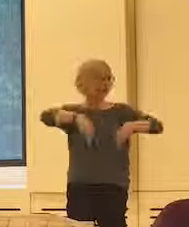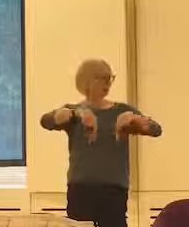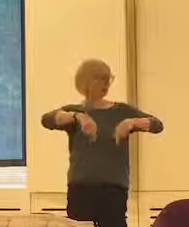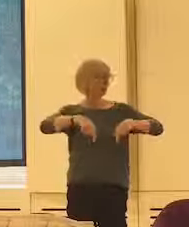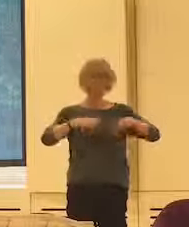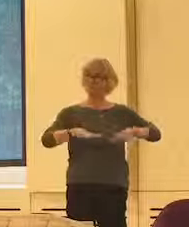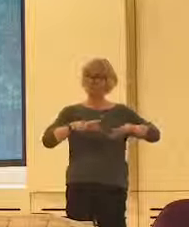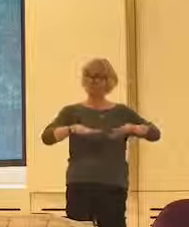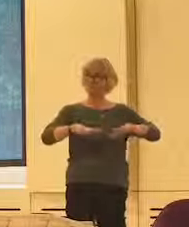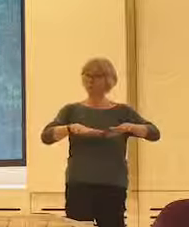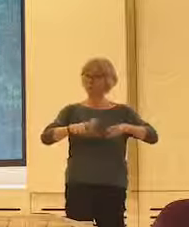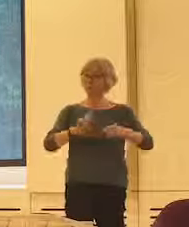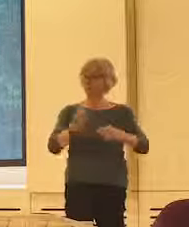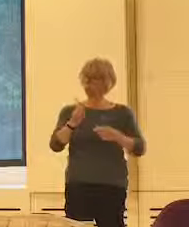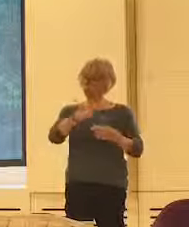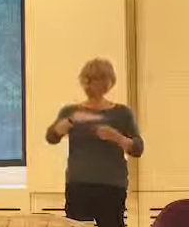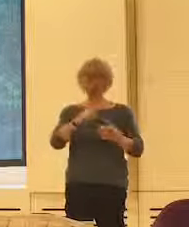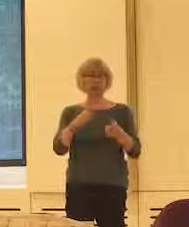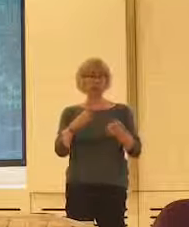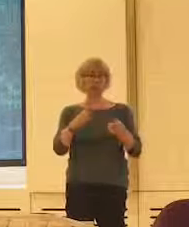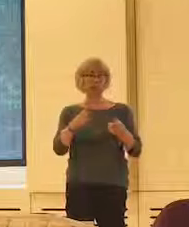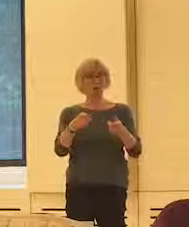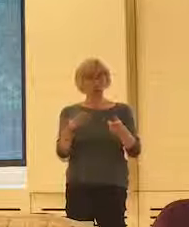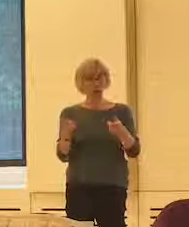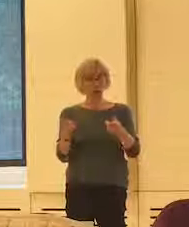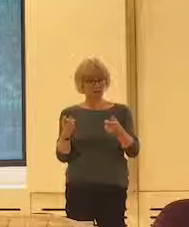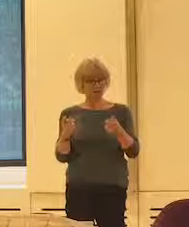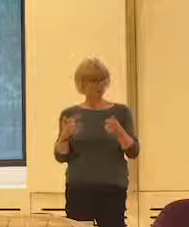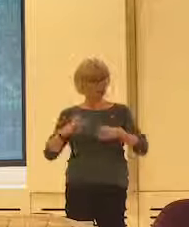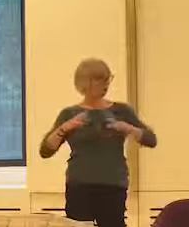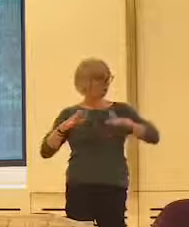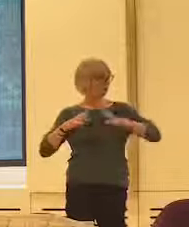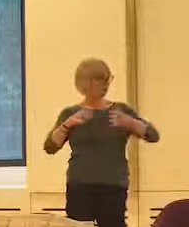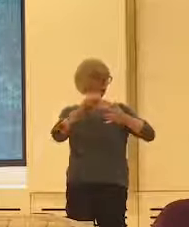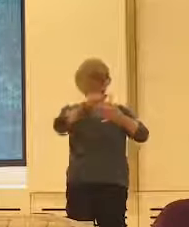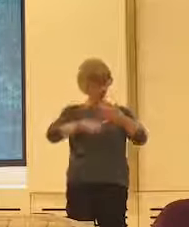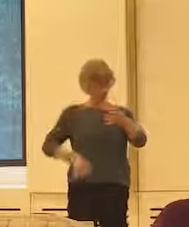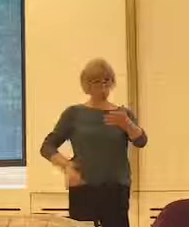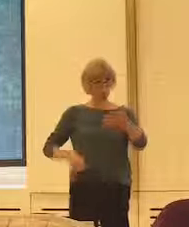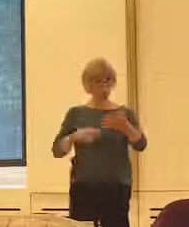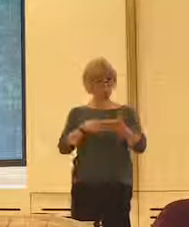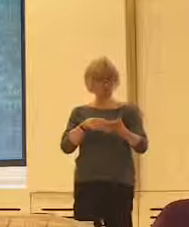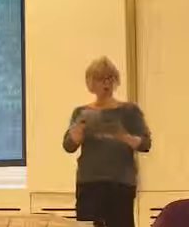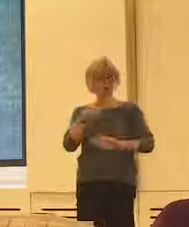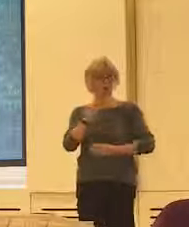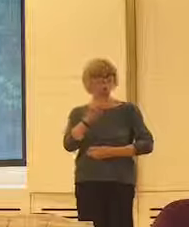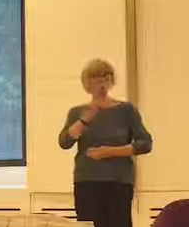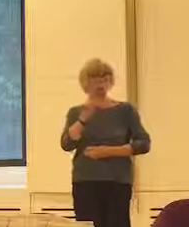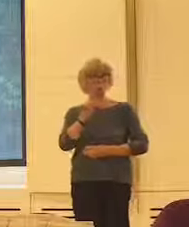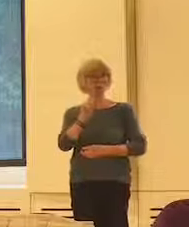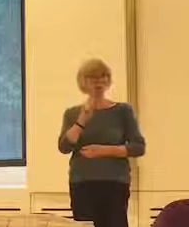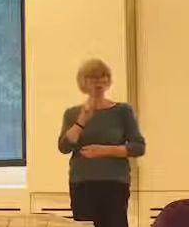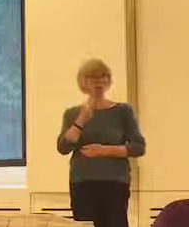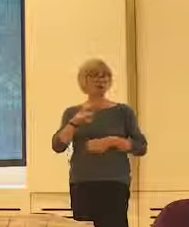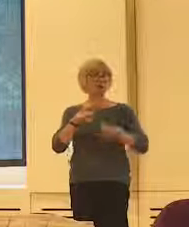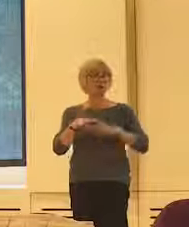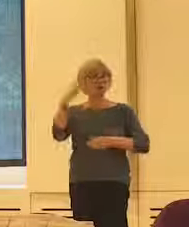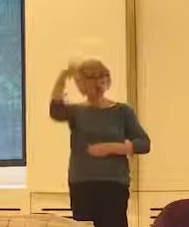And looking into the situation of deaf people in Britain, what the situation is, and they're preparing a report that says